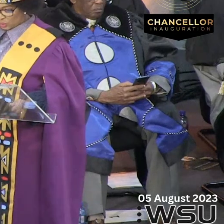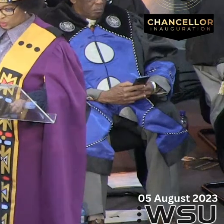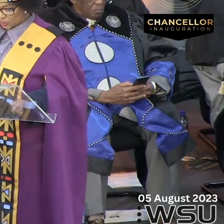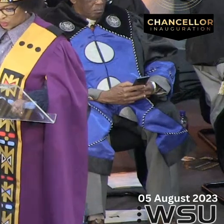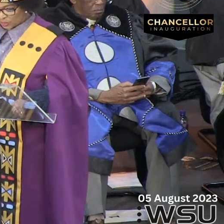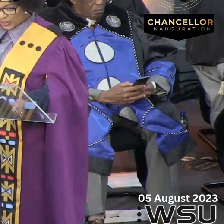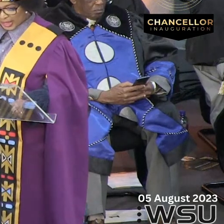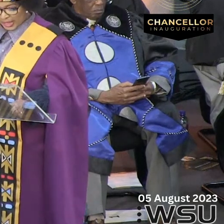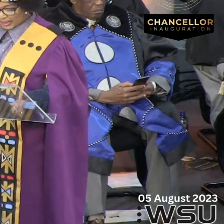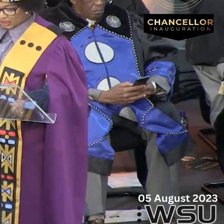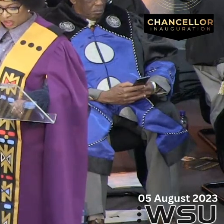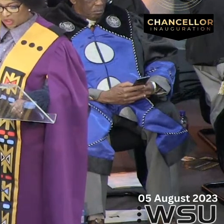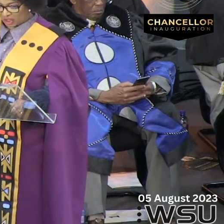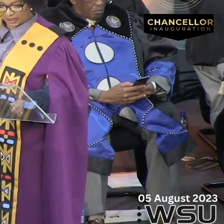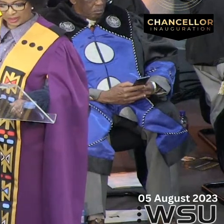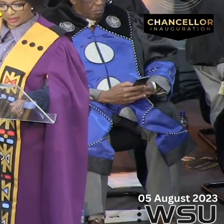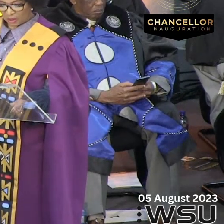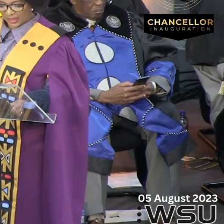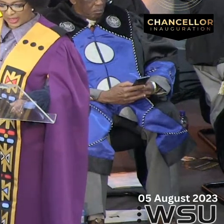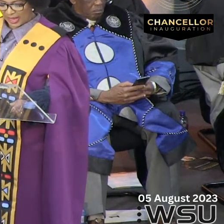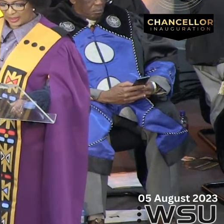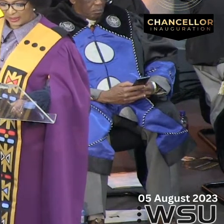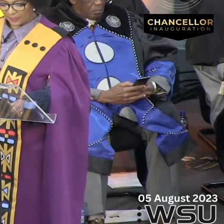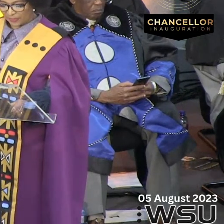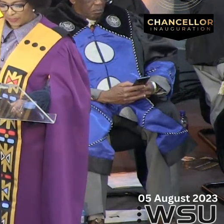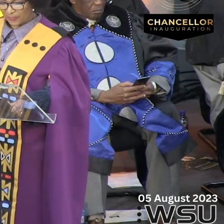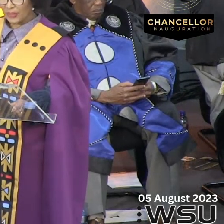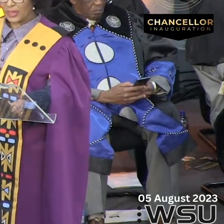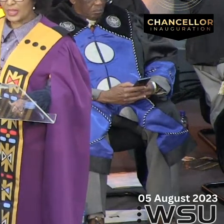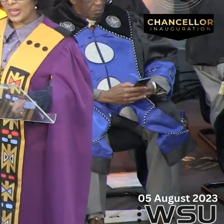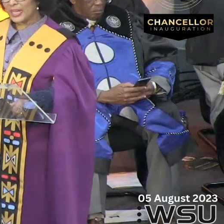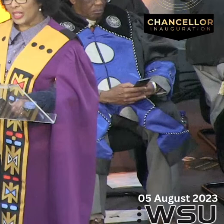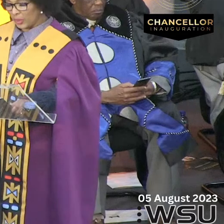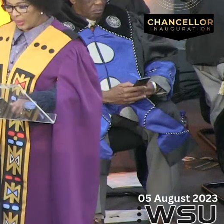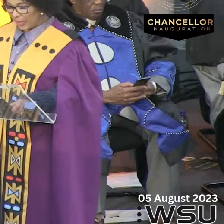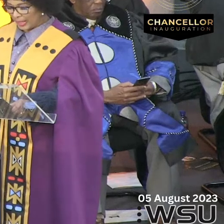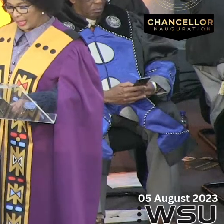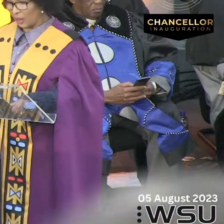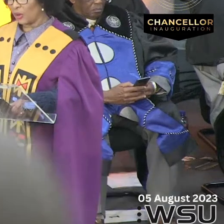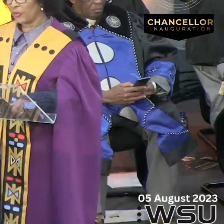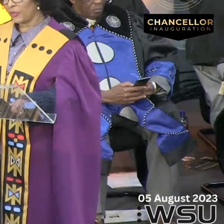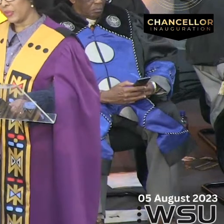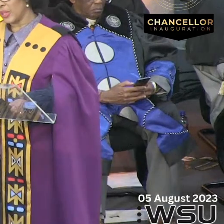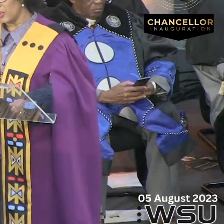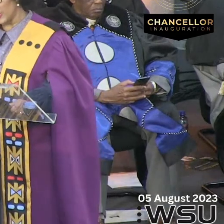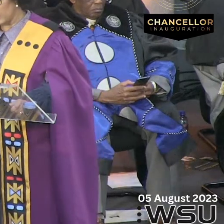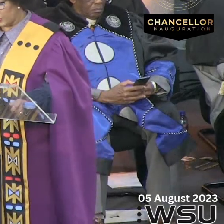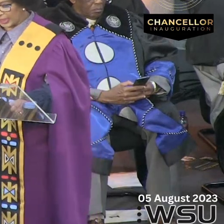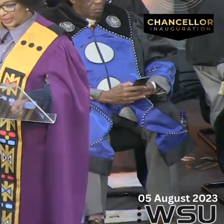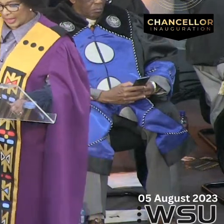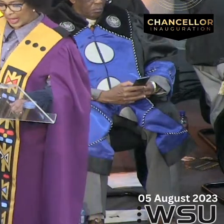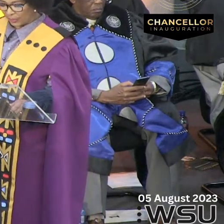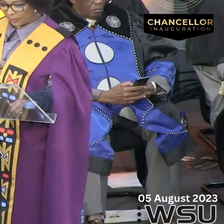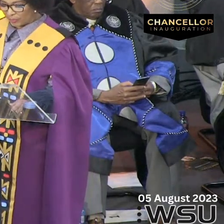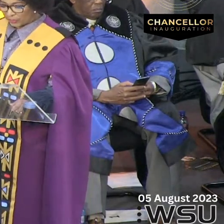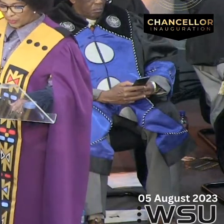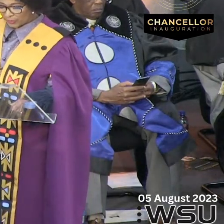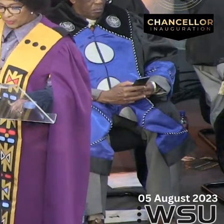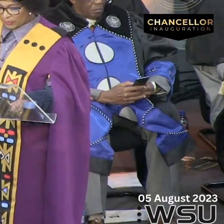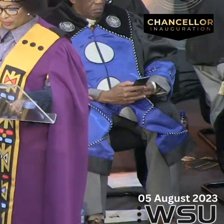through many changes over the years. This started with the merger of the University of